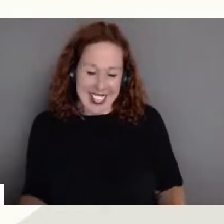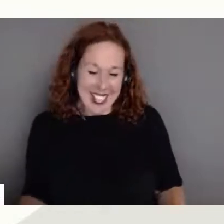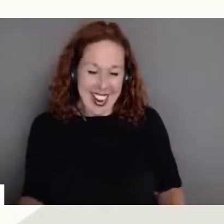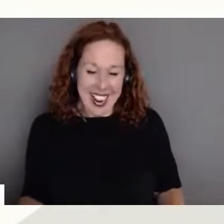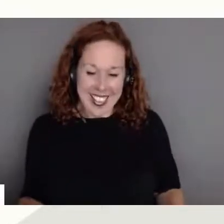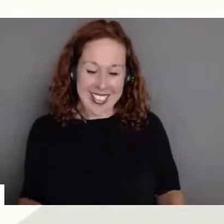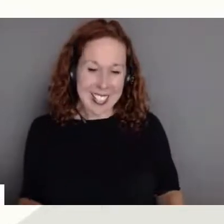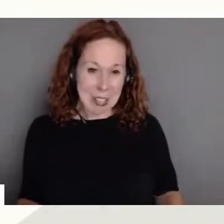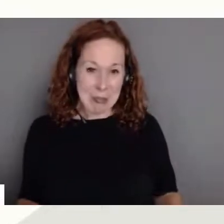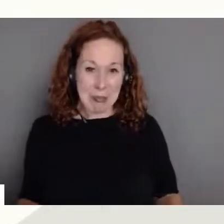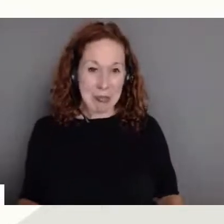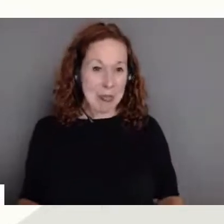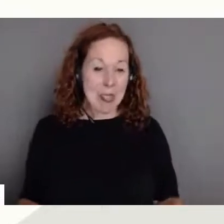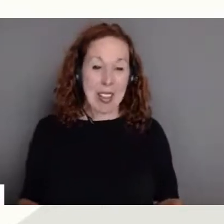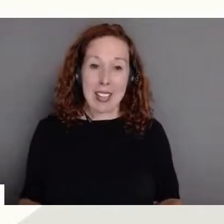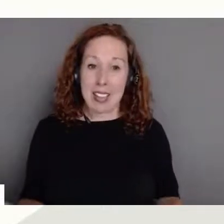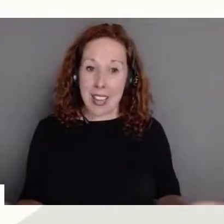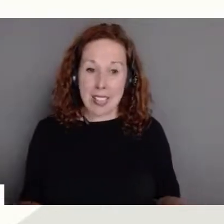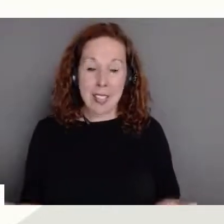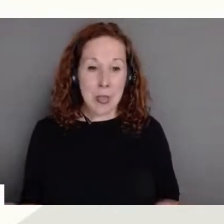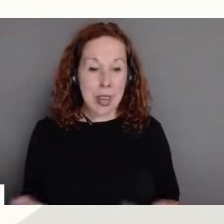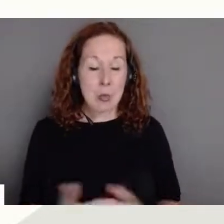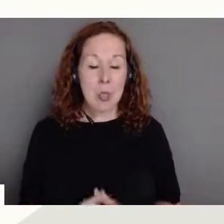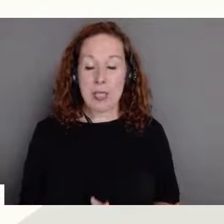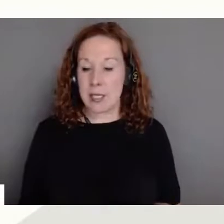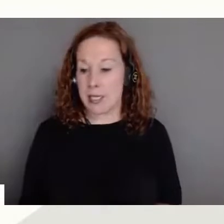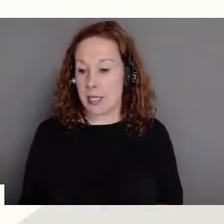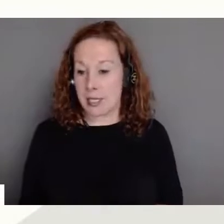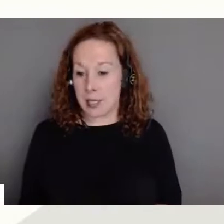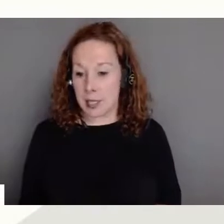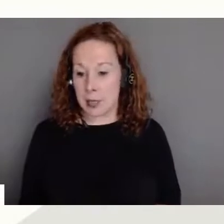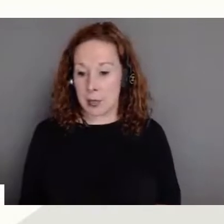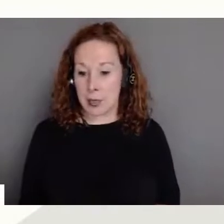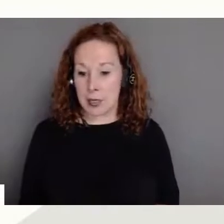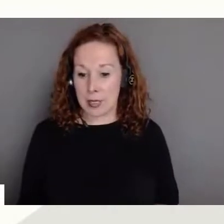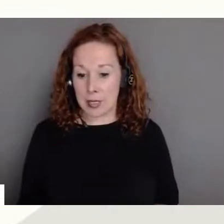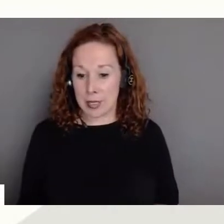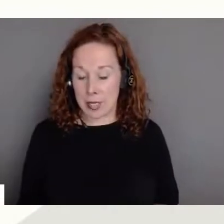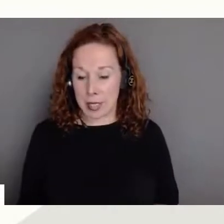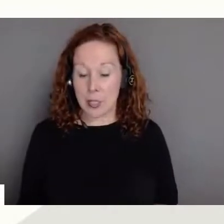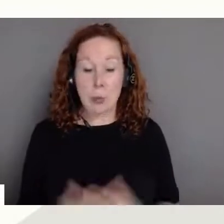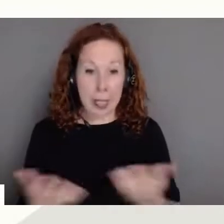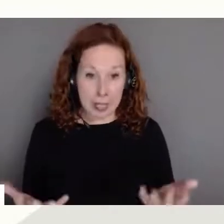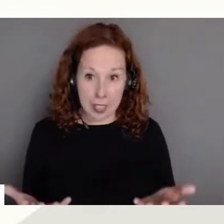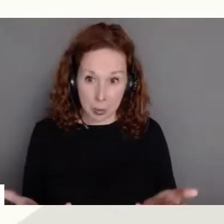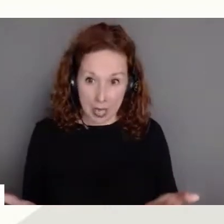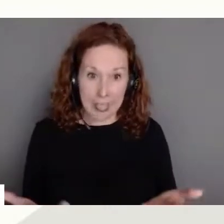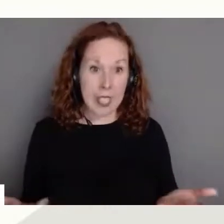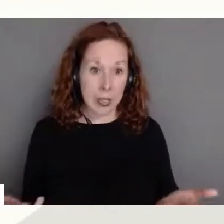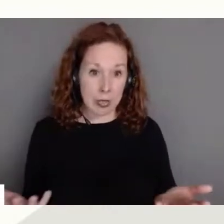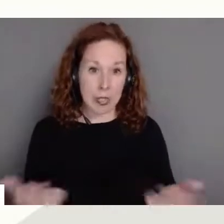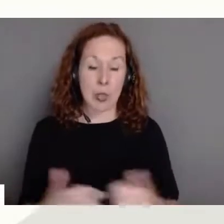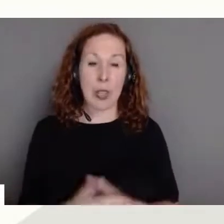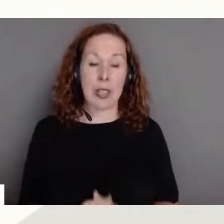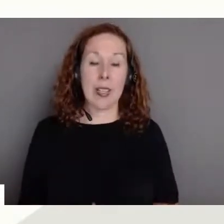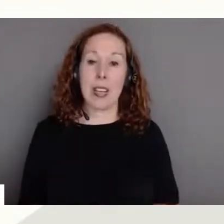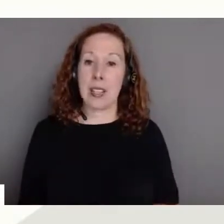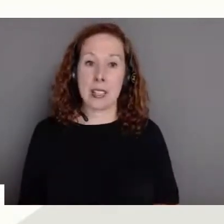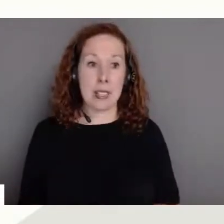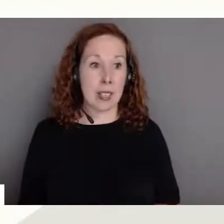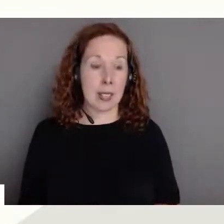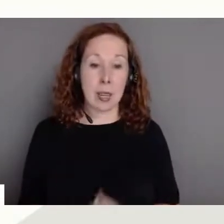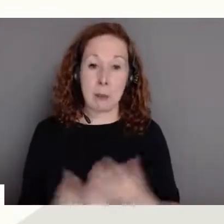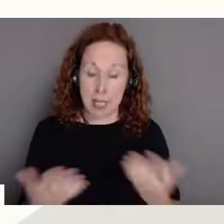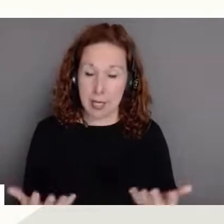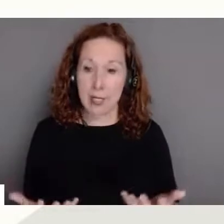good, good. Yeah. Okay, go for it, girl. Yeah. So that was so Black Lives Rally here in Victoria,